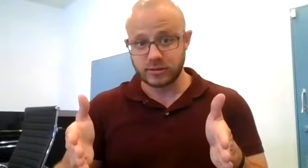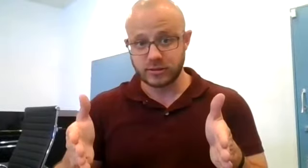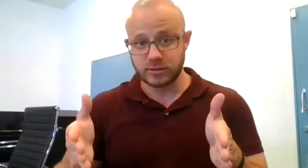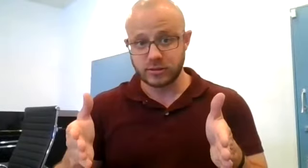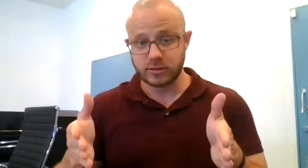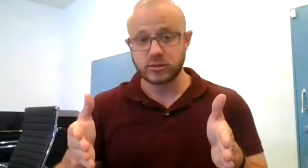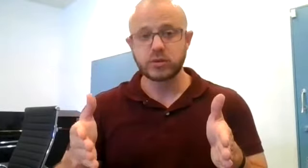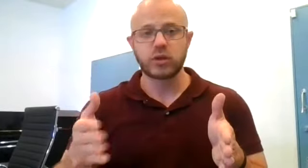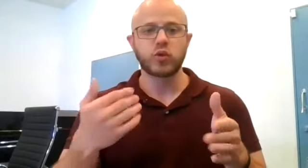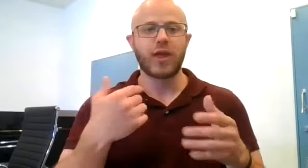person.